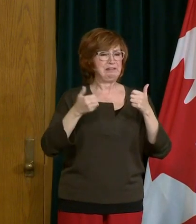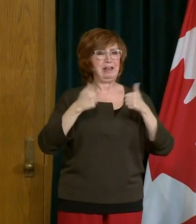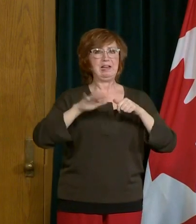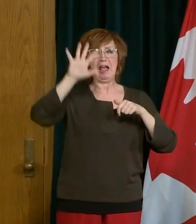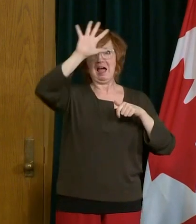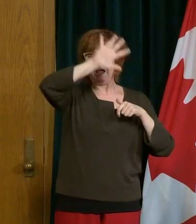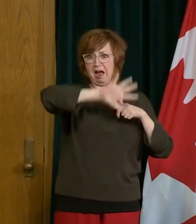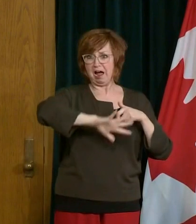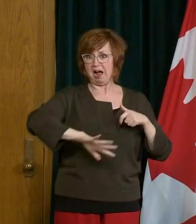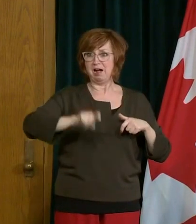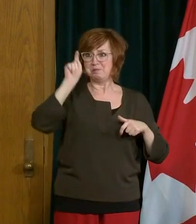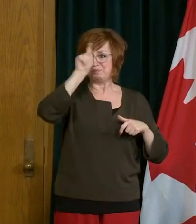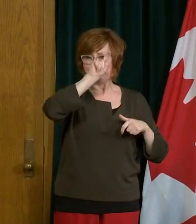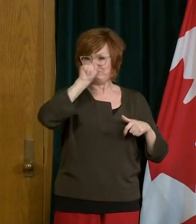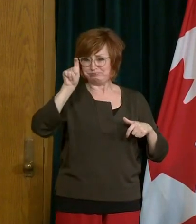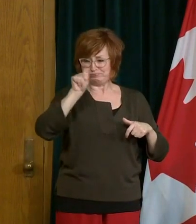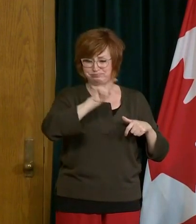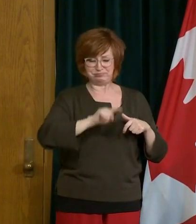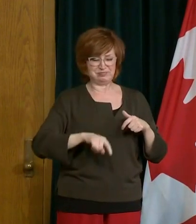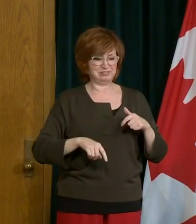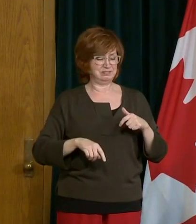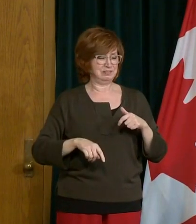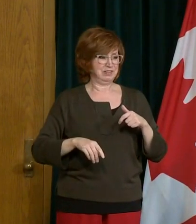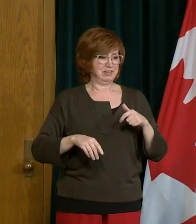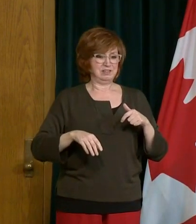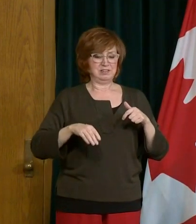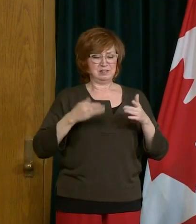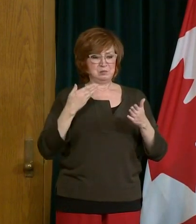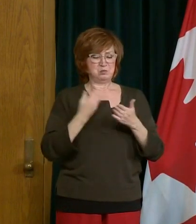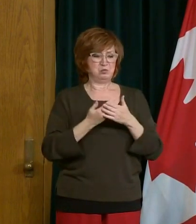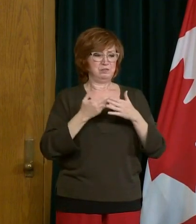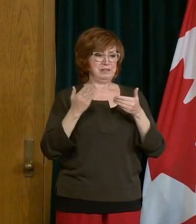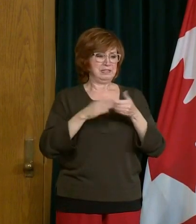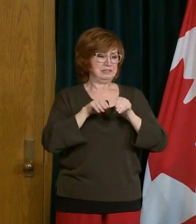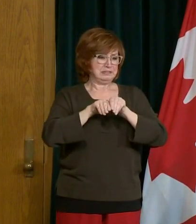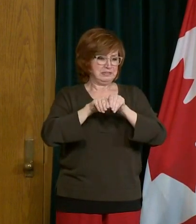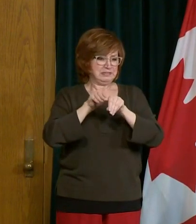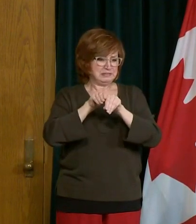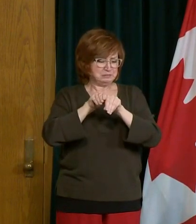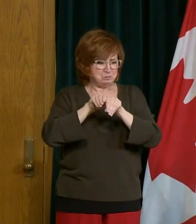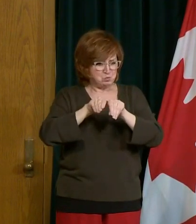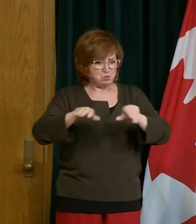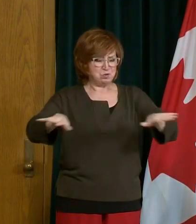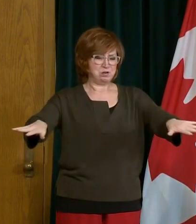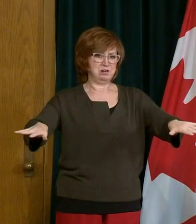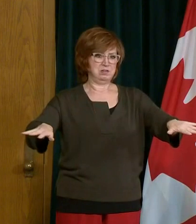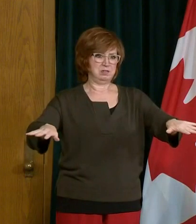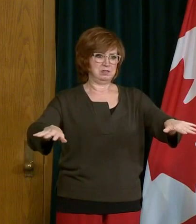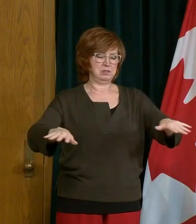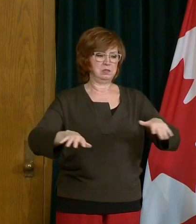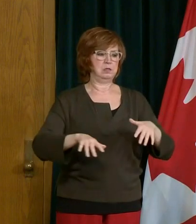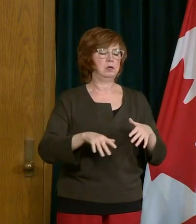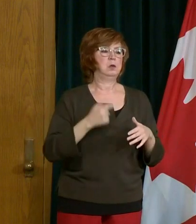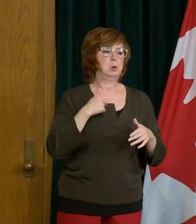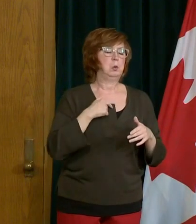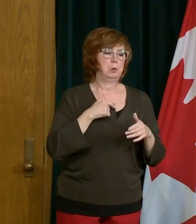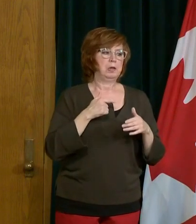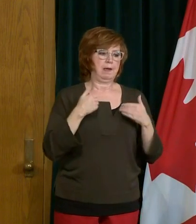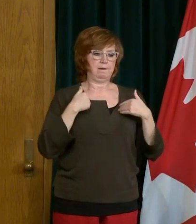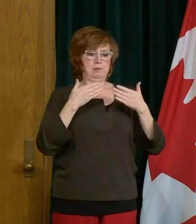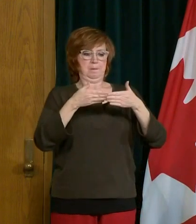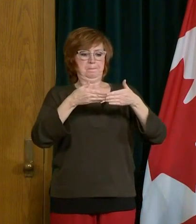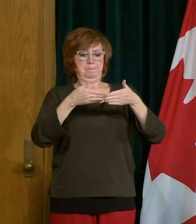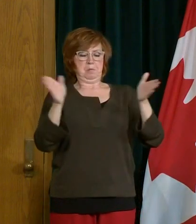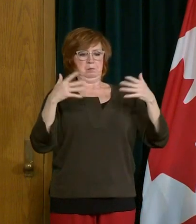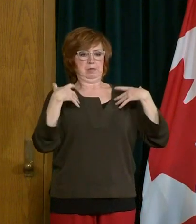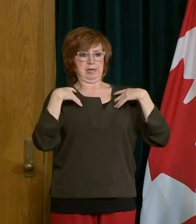way of enforcement. We have a number of public health orders that are in place, and it would be our expectation that the RCMP are looking